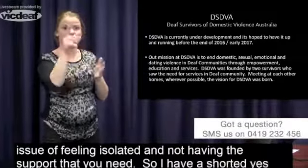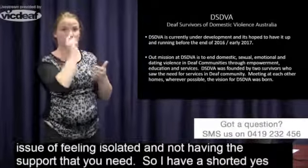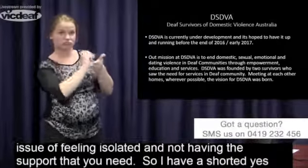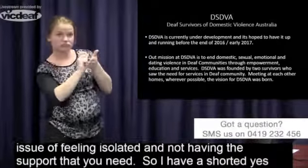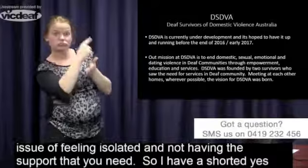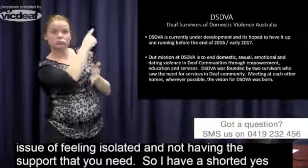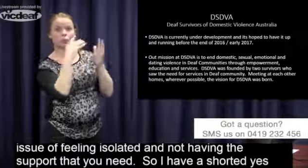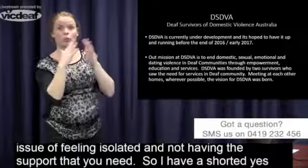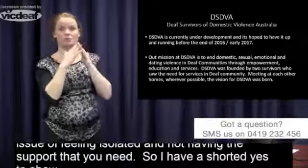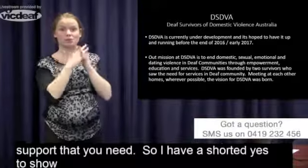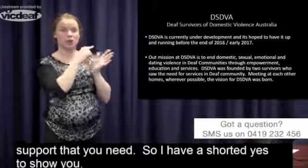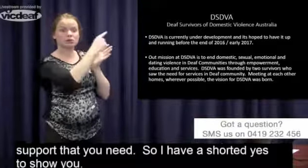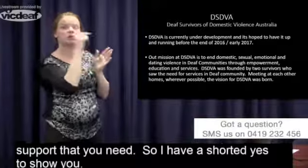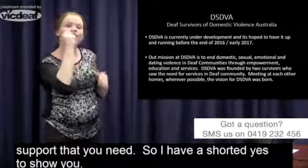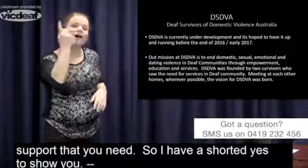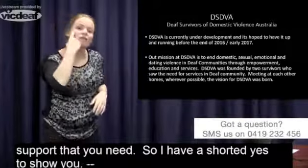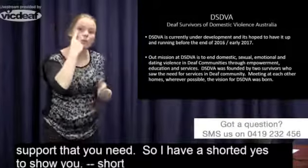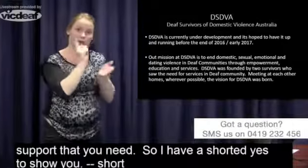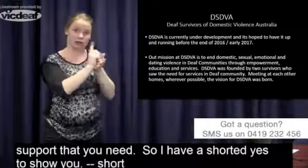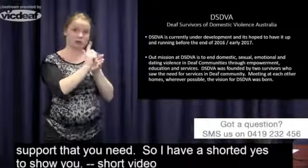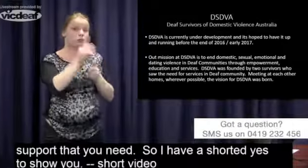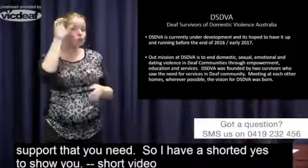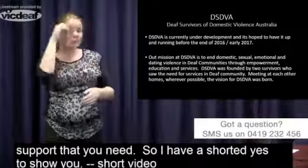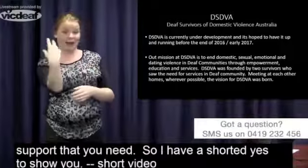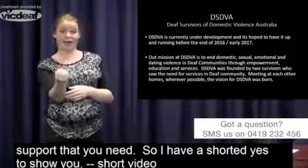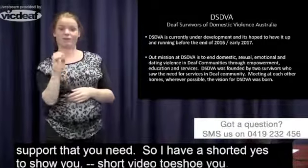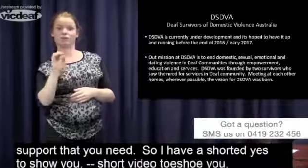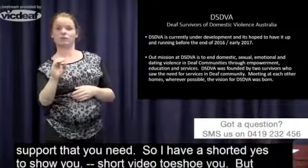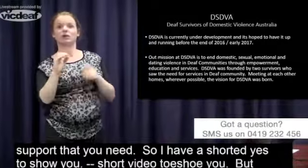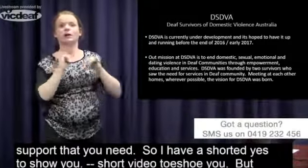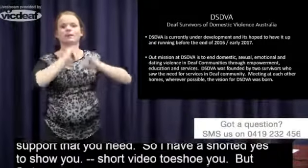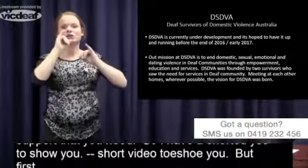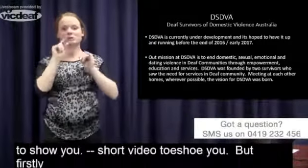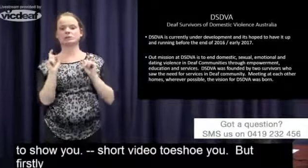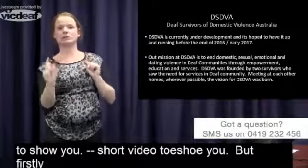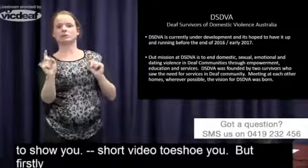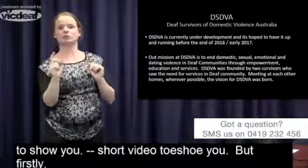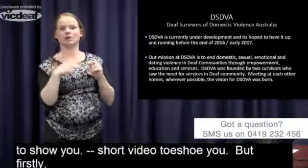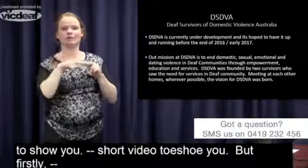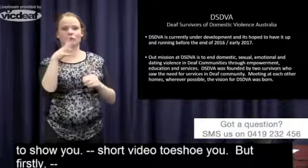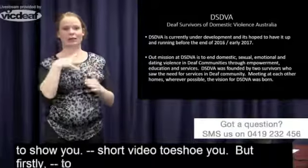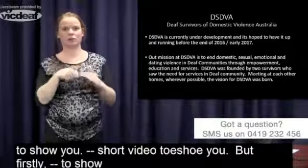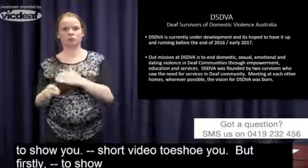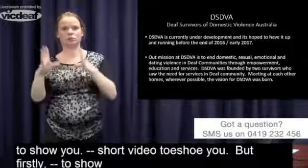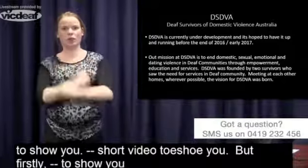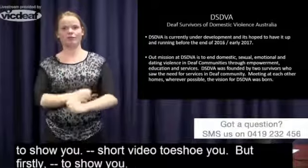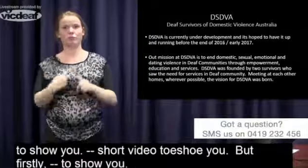But first of all, let me show you the resources. And remember, if you